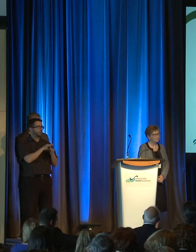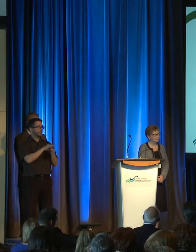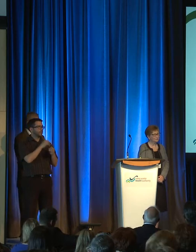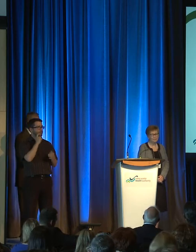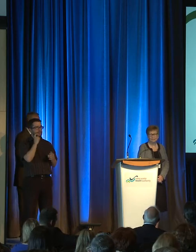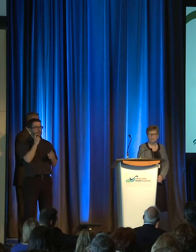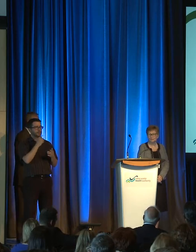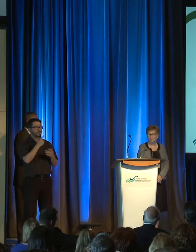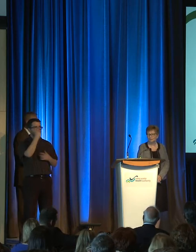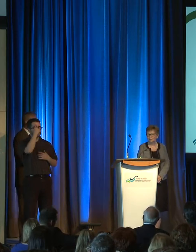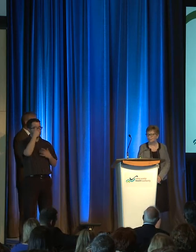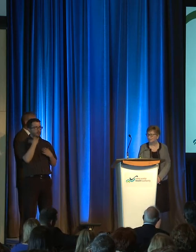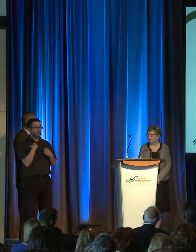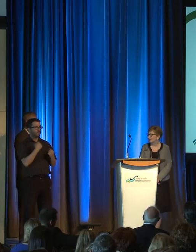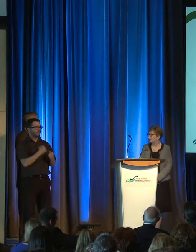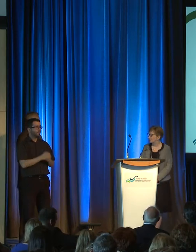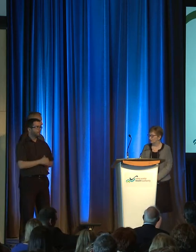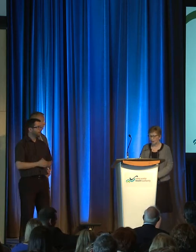addictions?